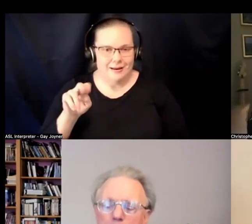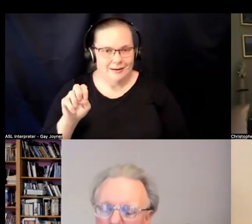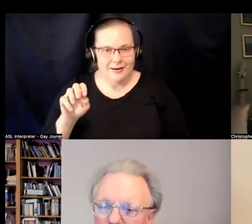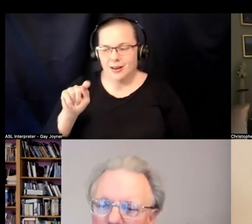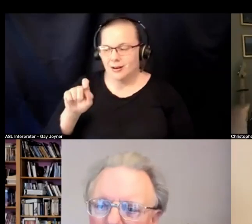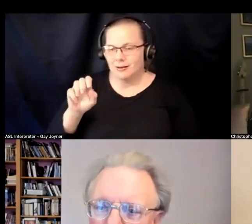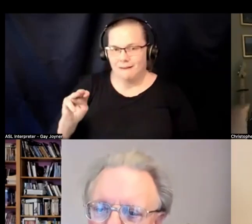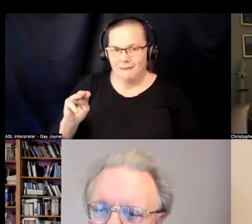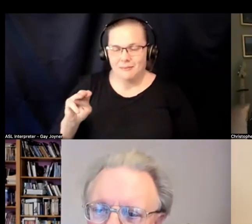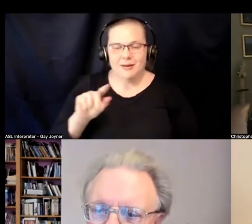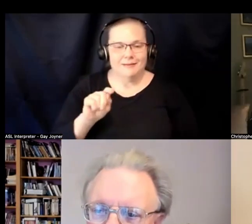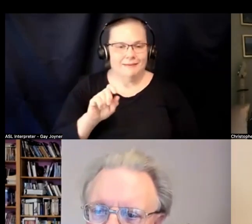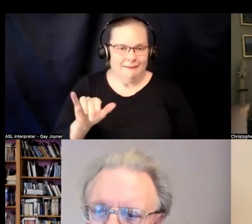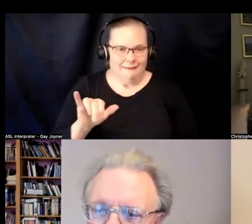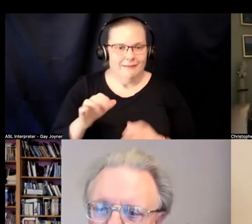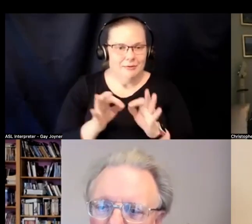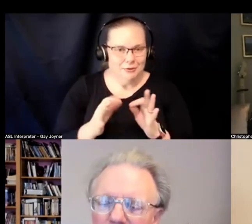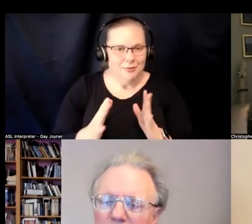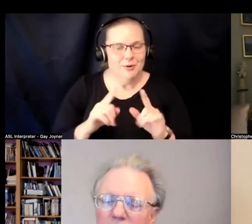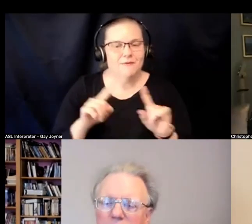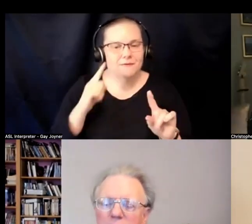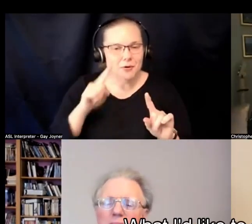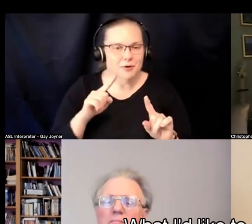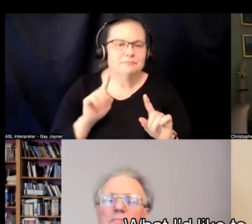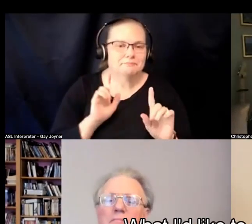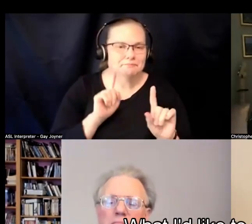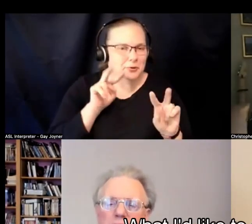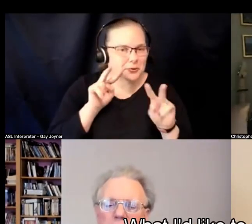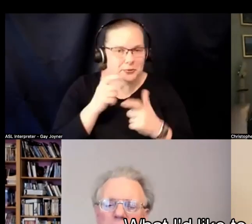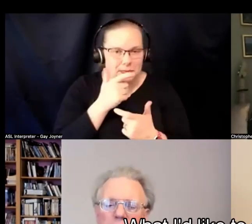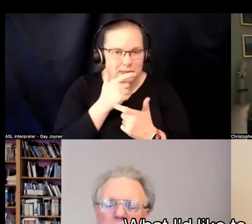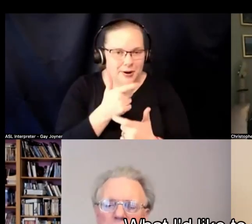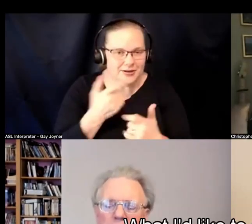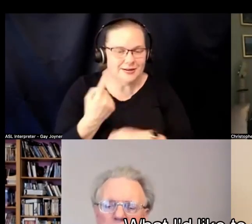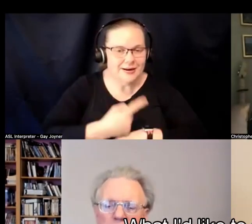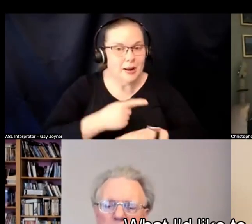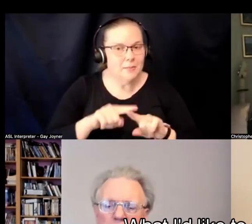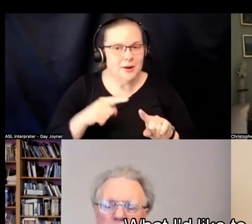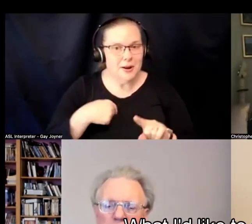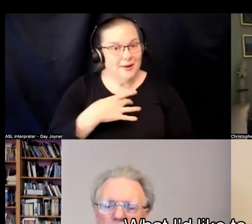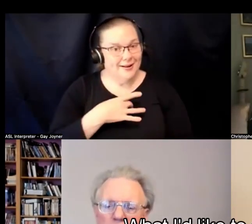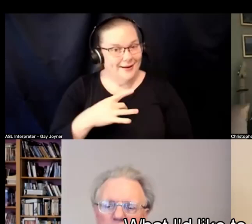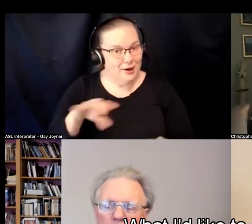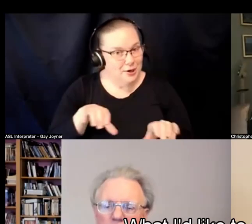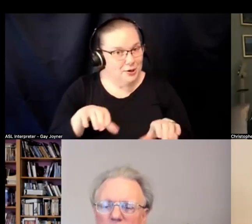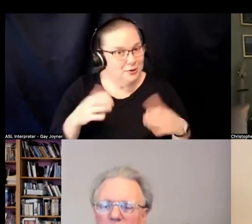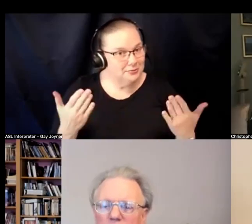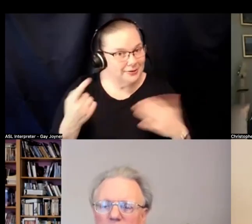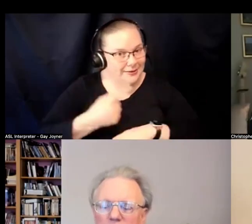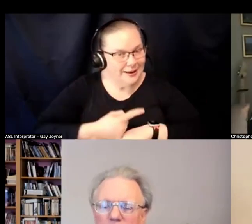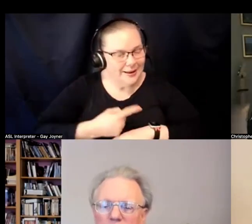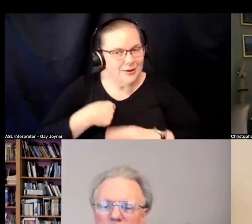me. And thanks to folks for tuning in. What I'd like to do on this beautiful day here is